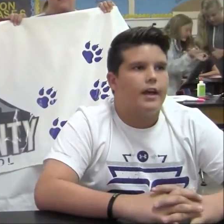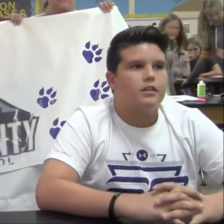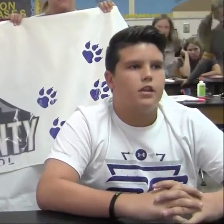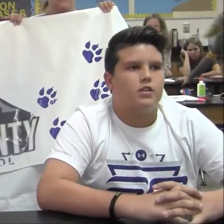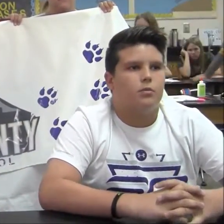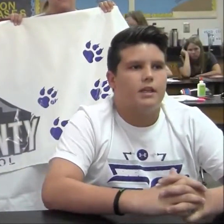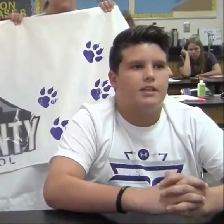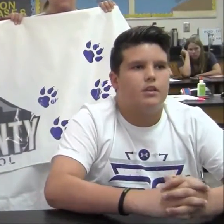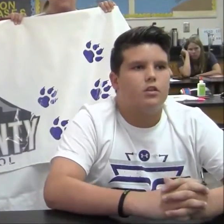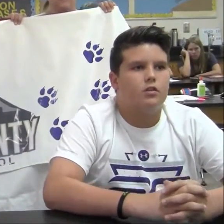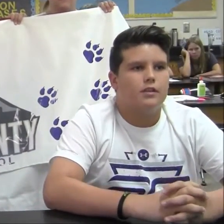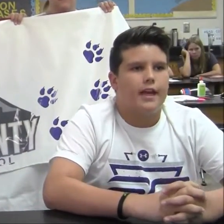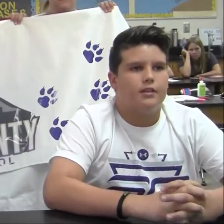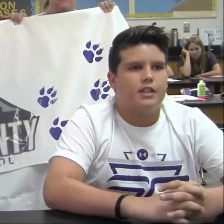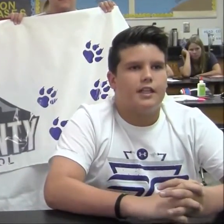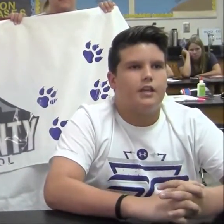Today's lunch will be General Tso's chicken